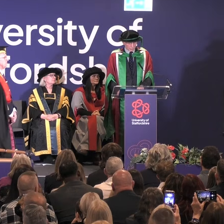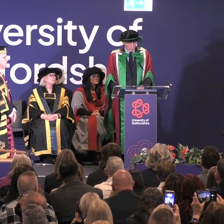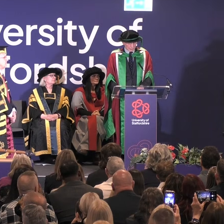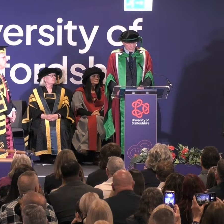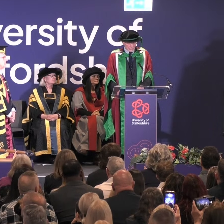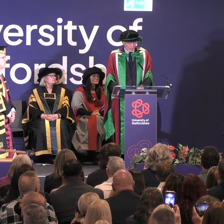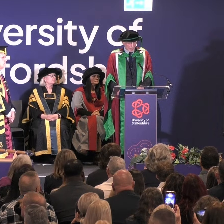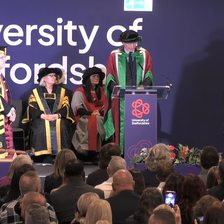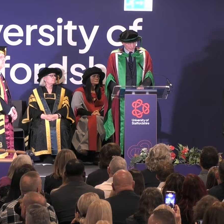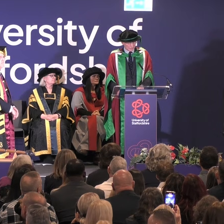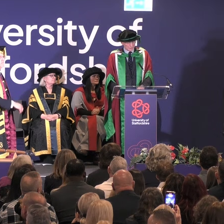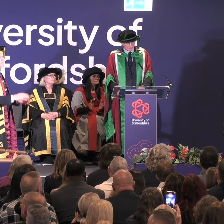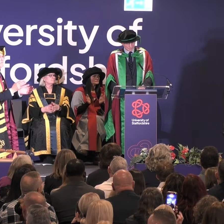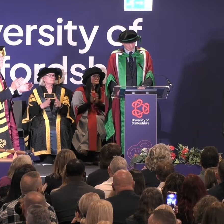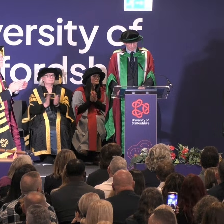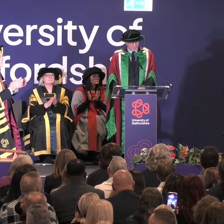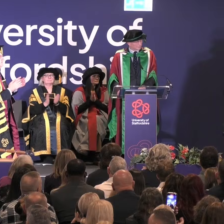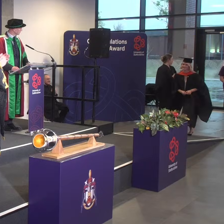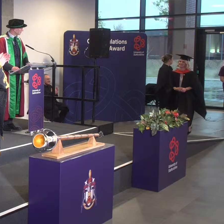Hermione Robinson Hemmings.